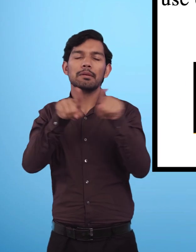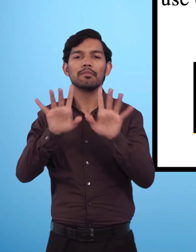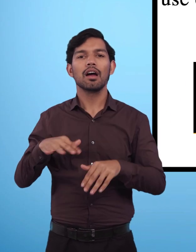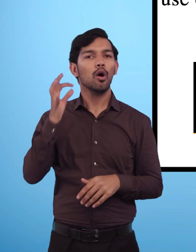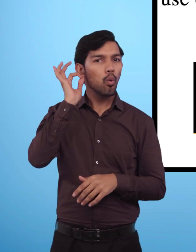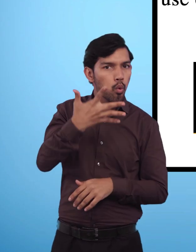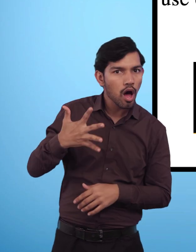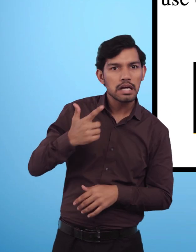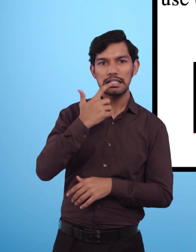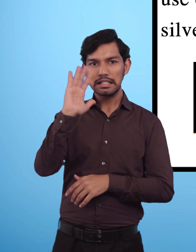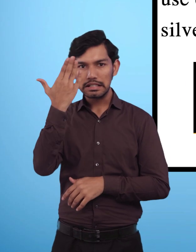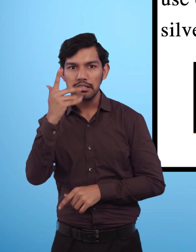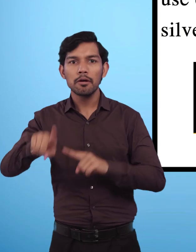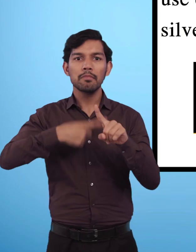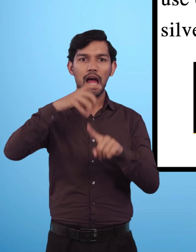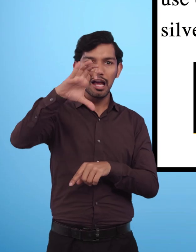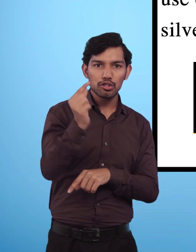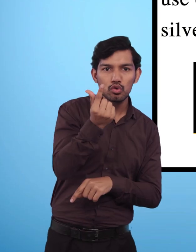like gold, silver, copper,